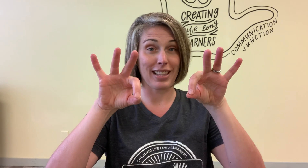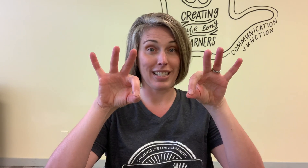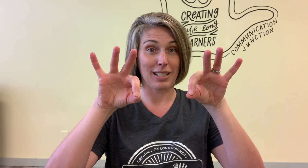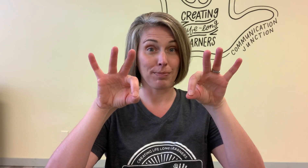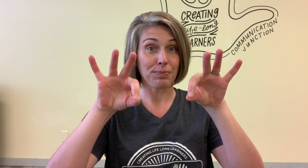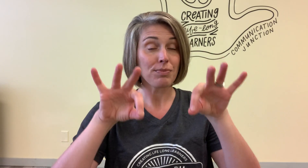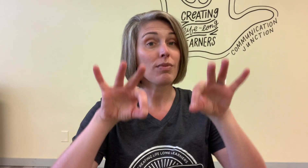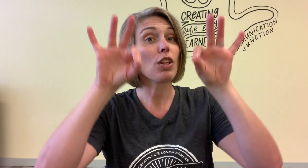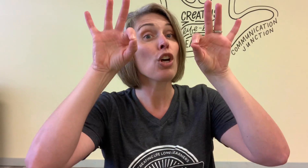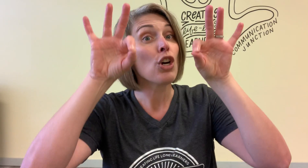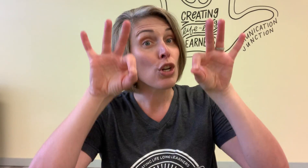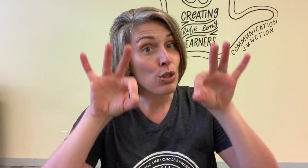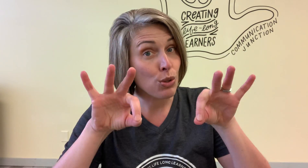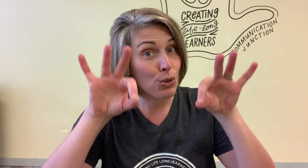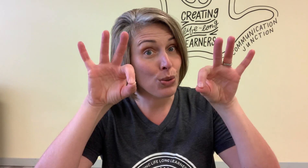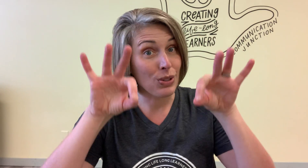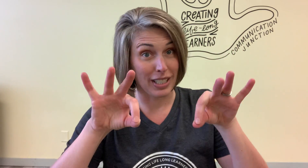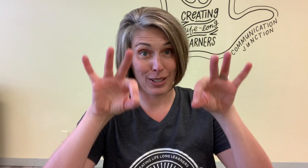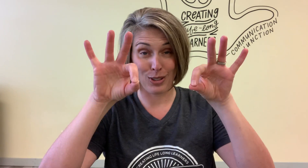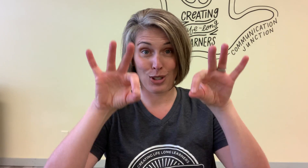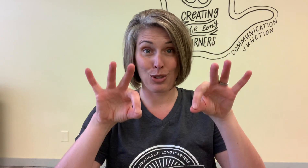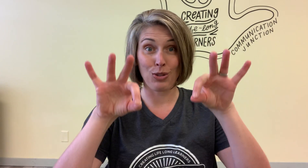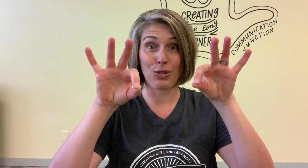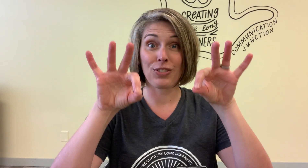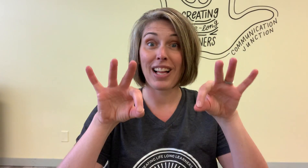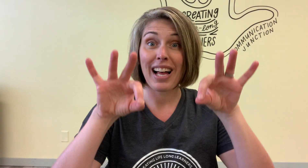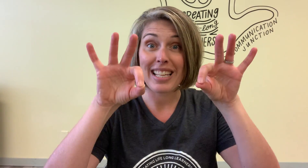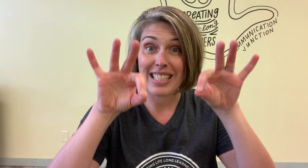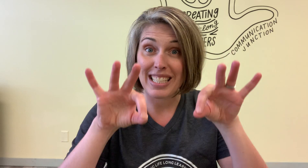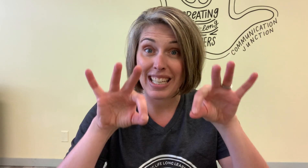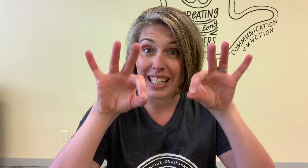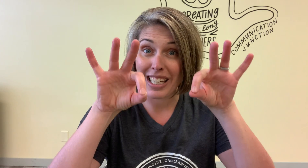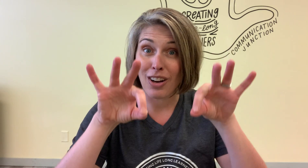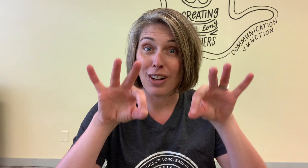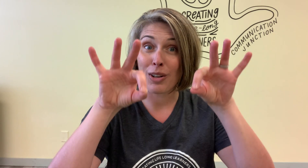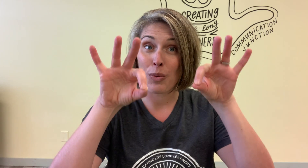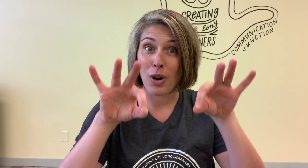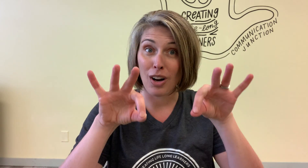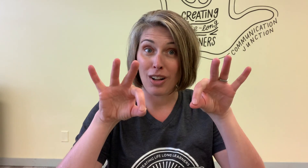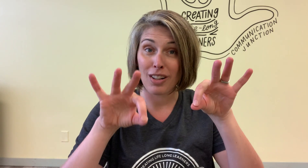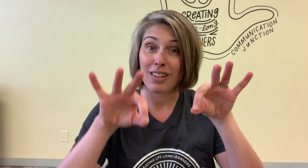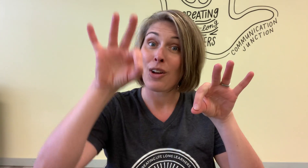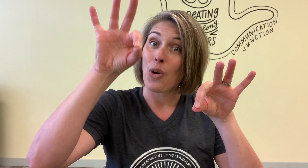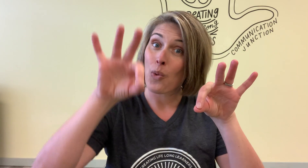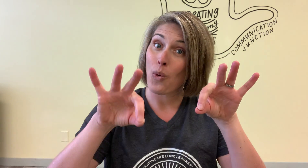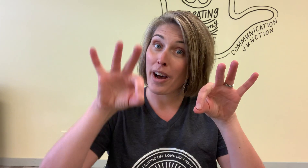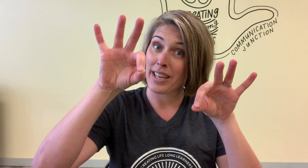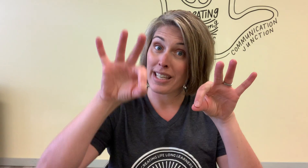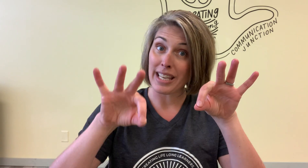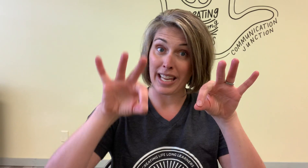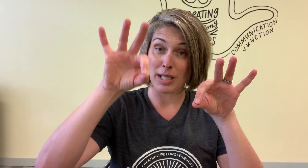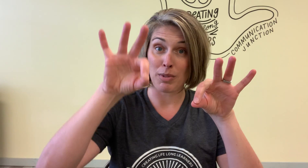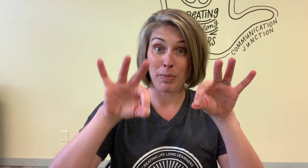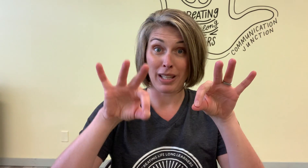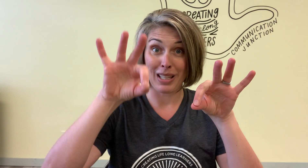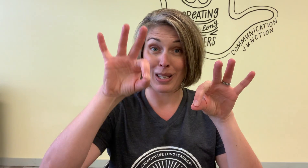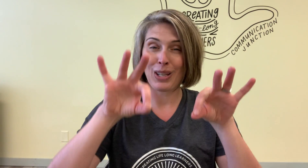this. 2 little shoe flies sitting on a wall. One named